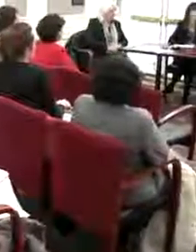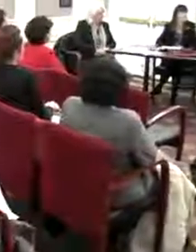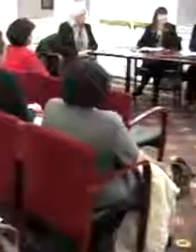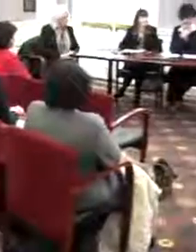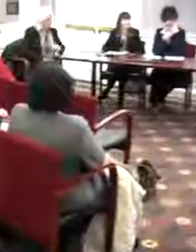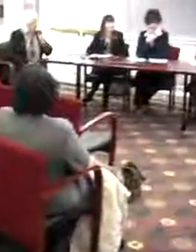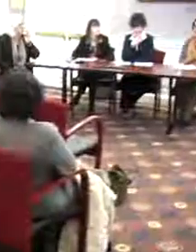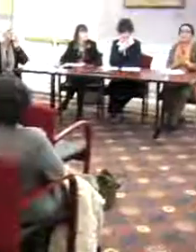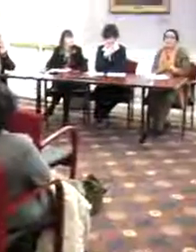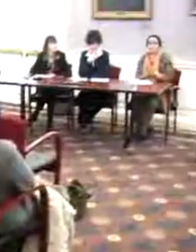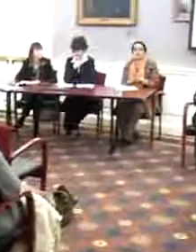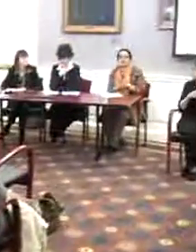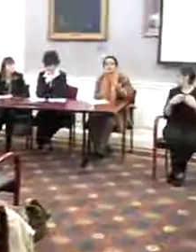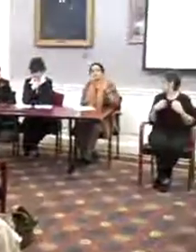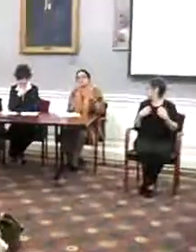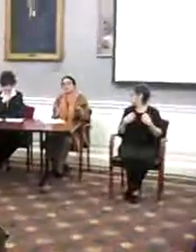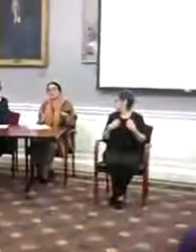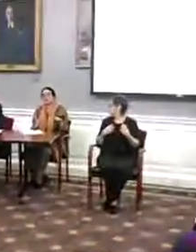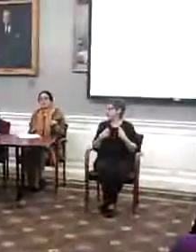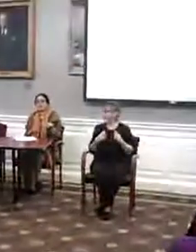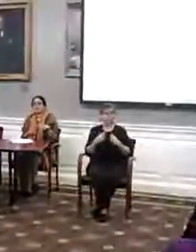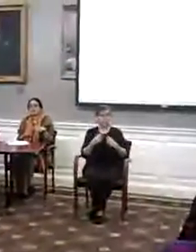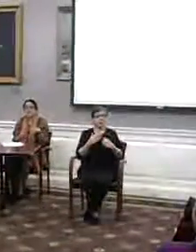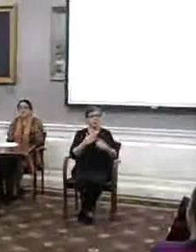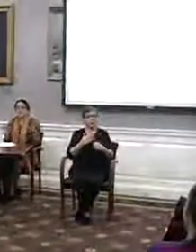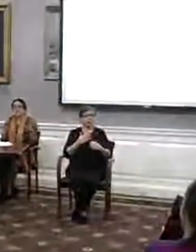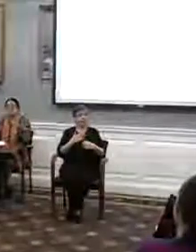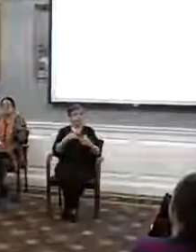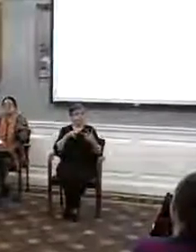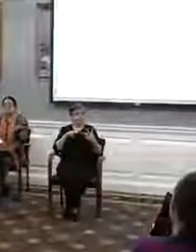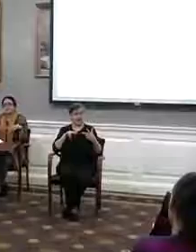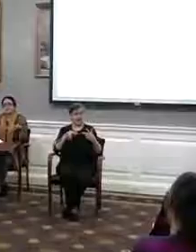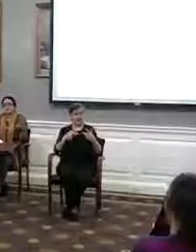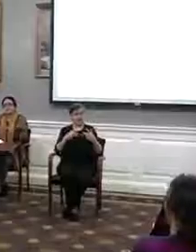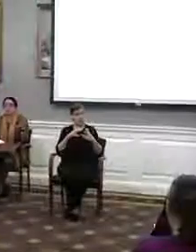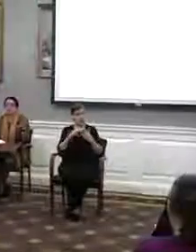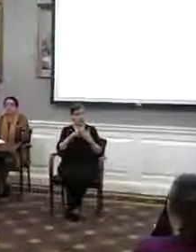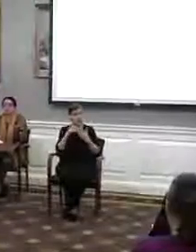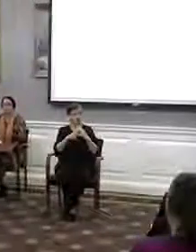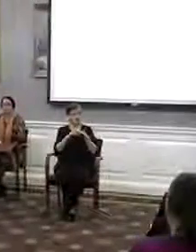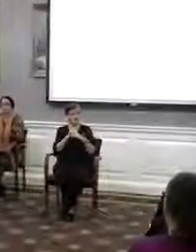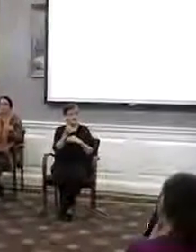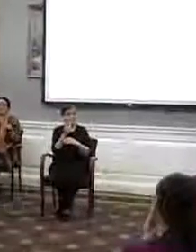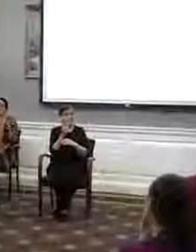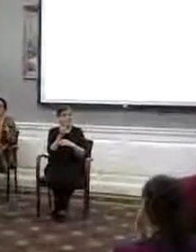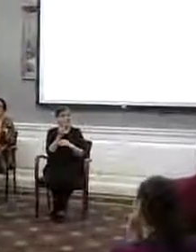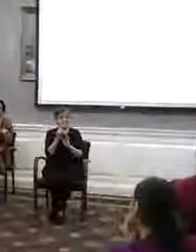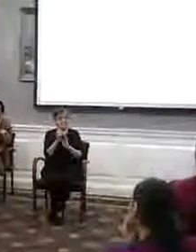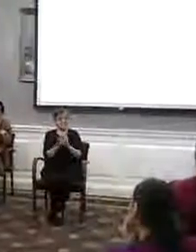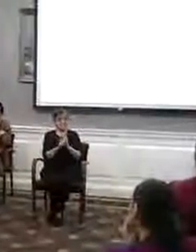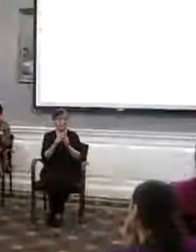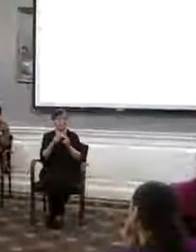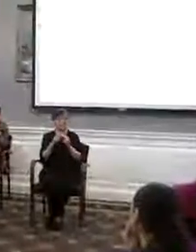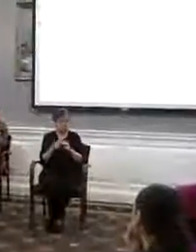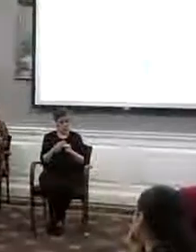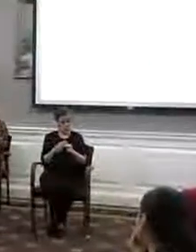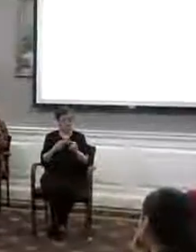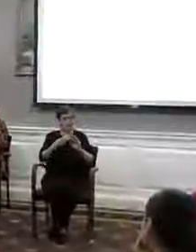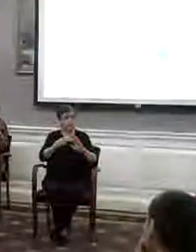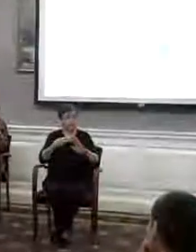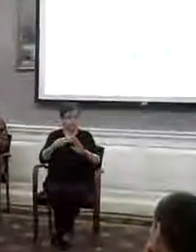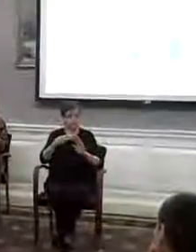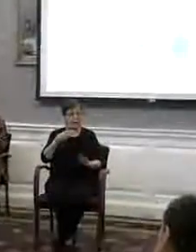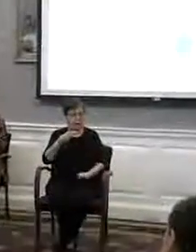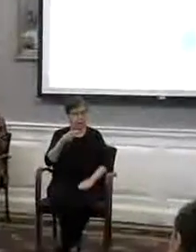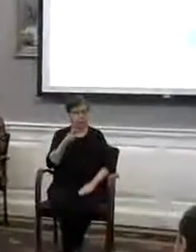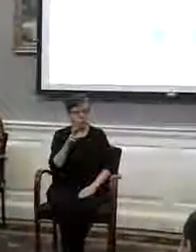I'll just be brief. The program that I talked about, THIRD, which is in 18 states, which is a more broad-based program, they call it human rights education, and there's